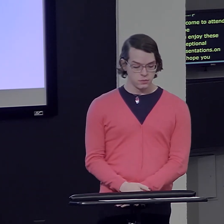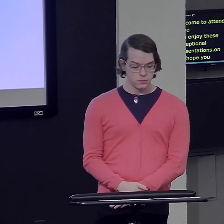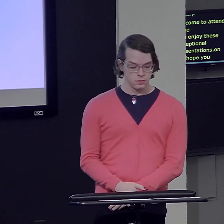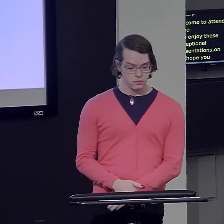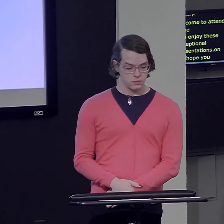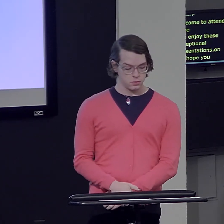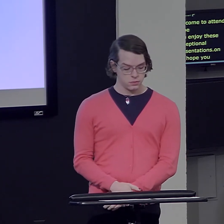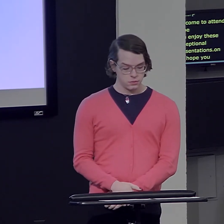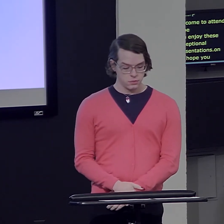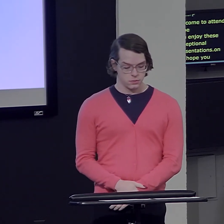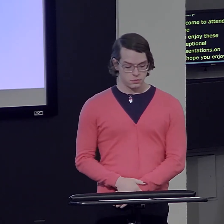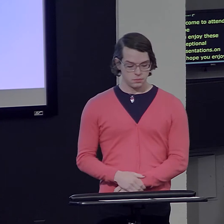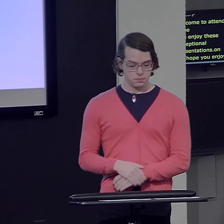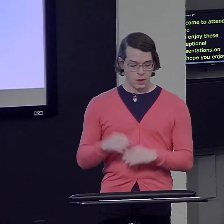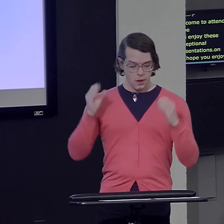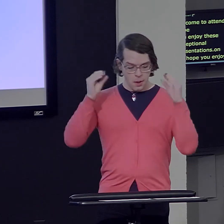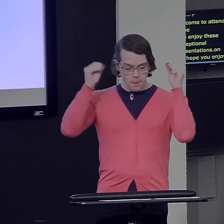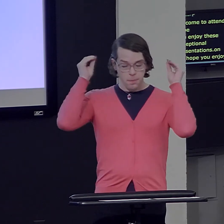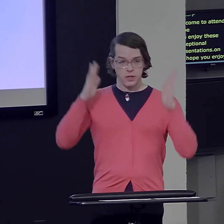Rizzolatti accept our invitation.